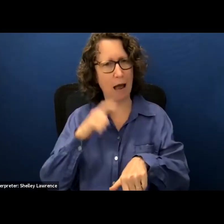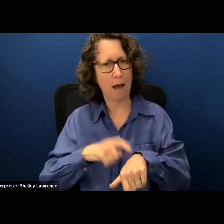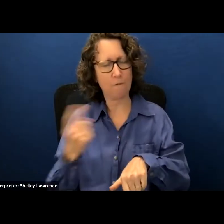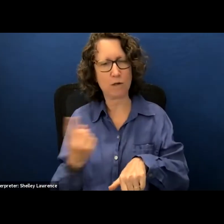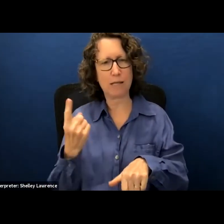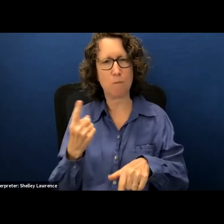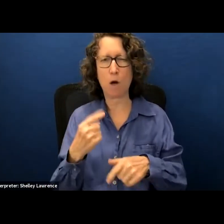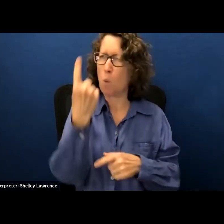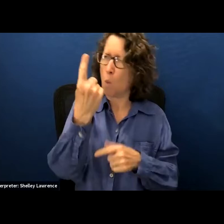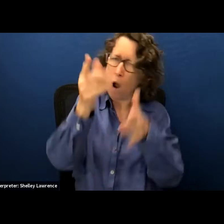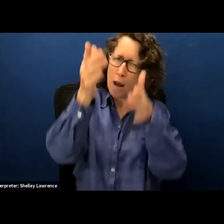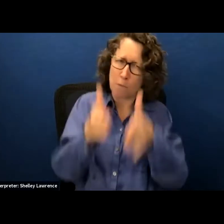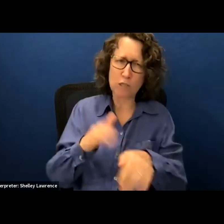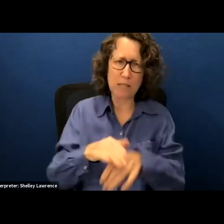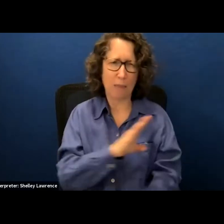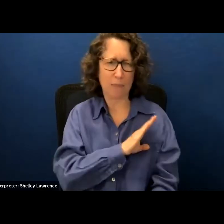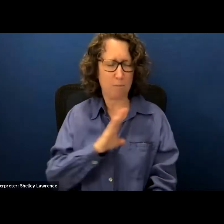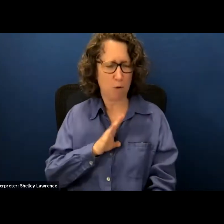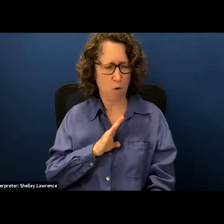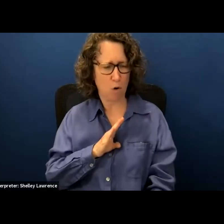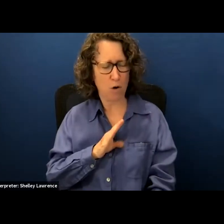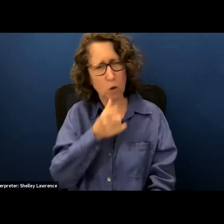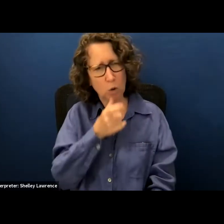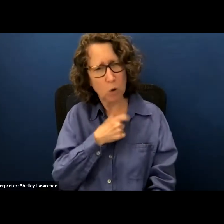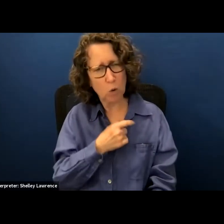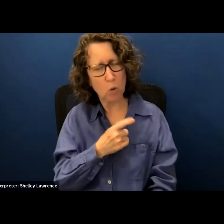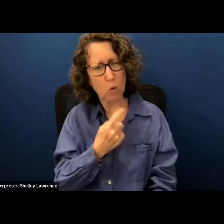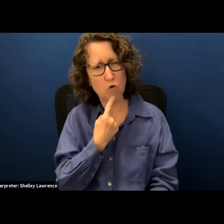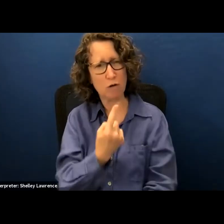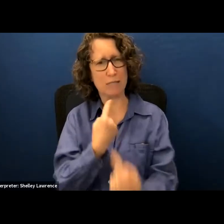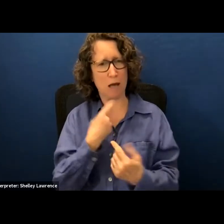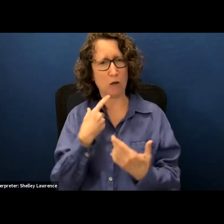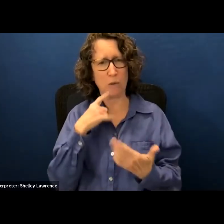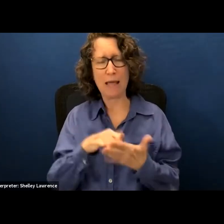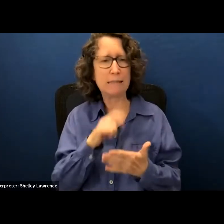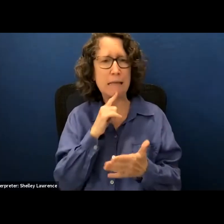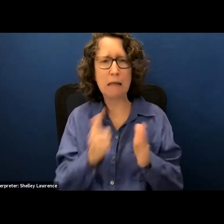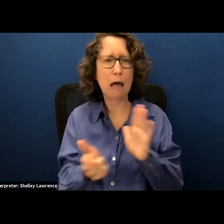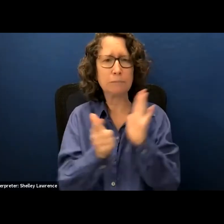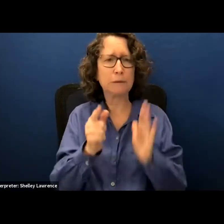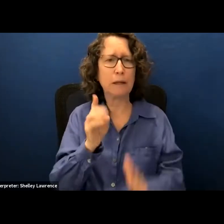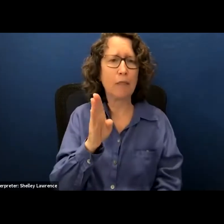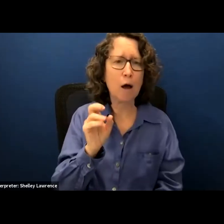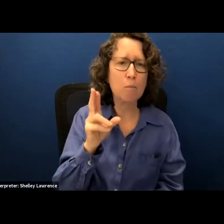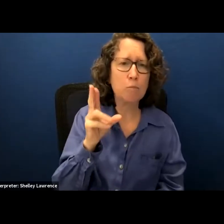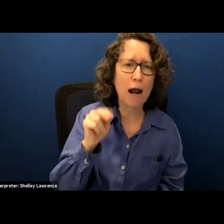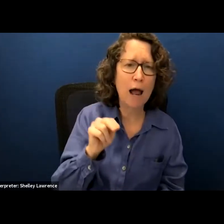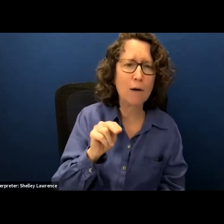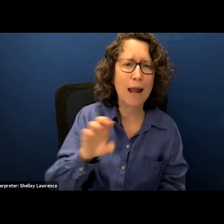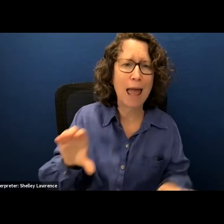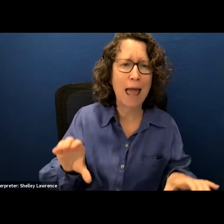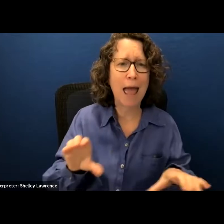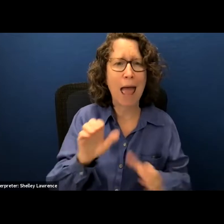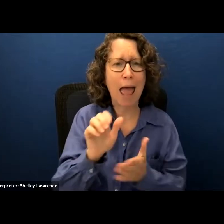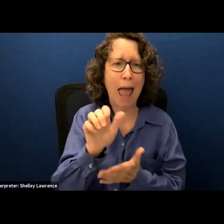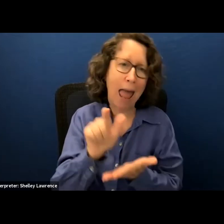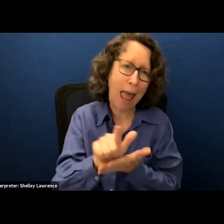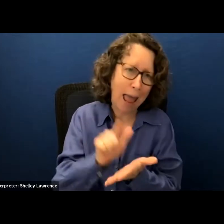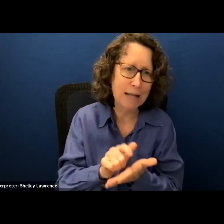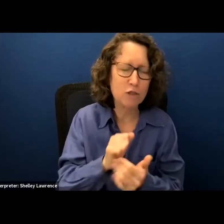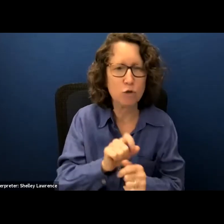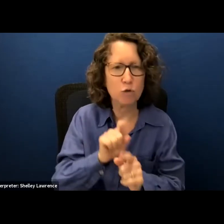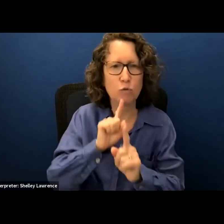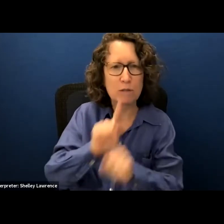someone, at least one person on the board, to at least respond to this. It's not against the Brown Act to respond to these requests, or at least